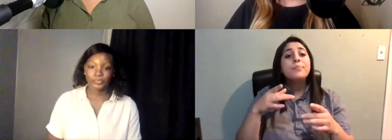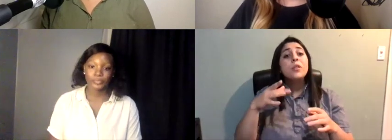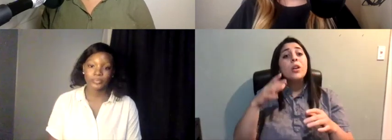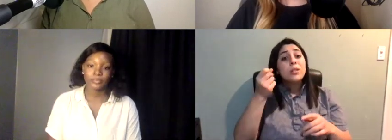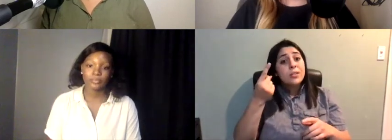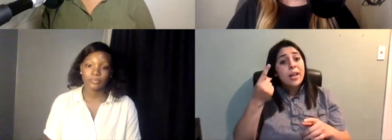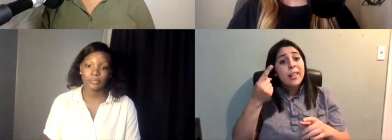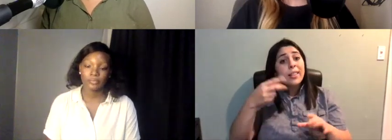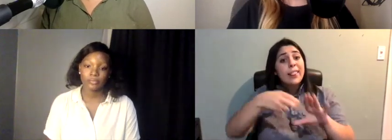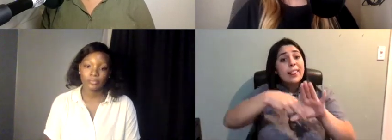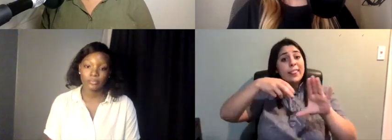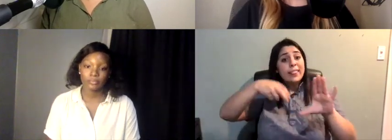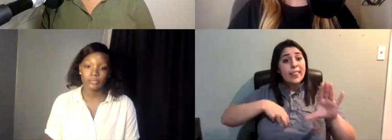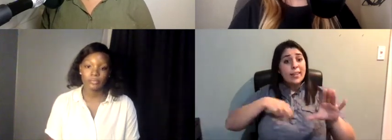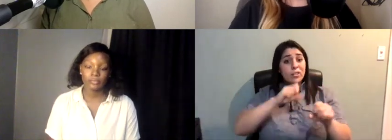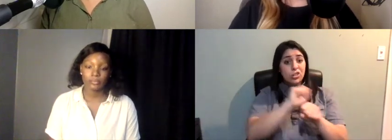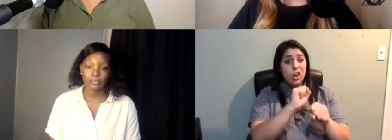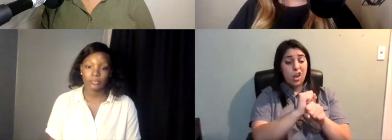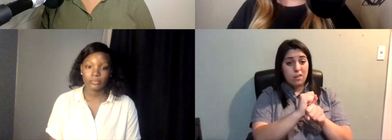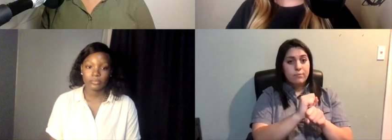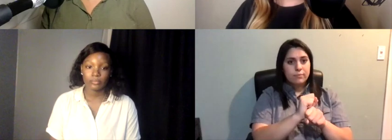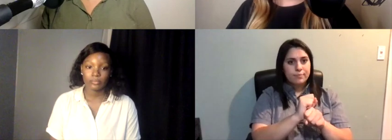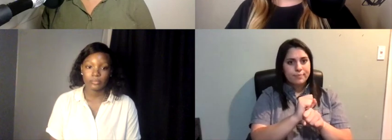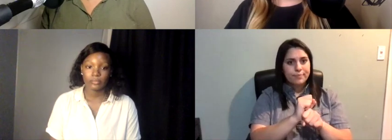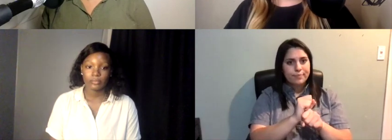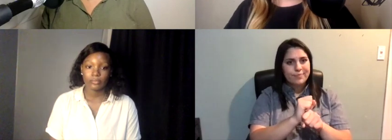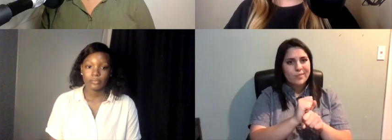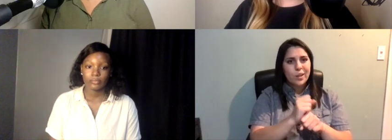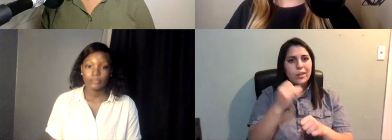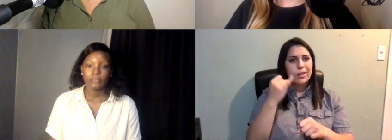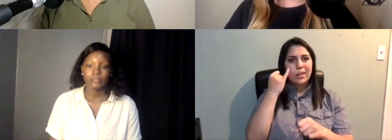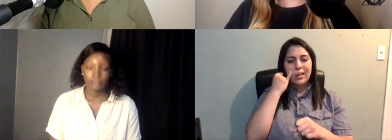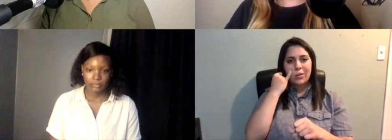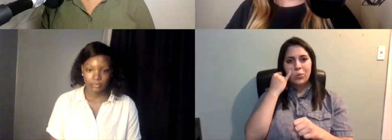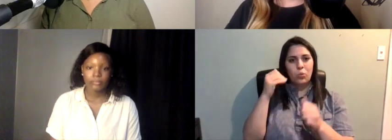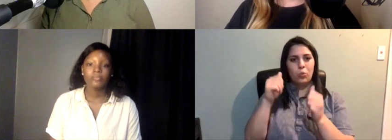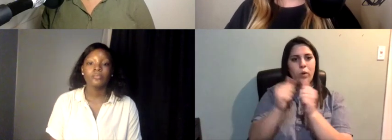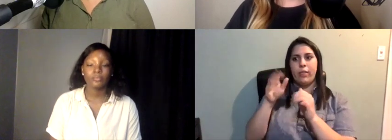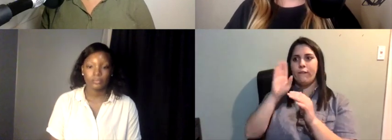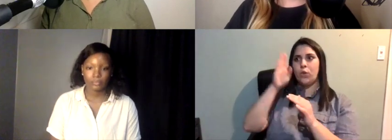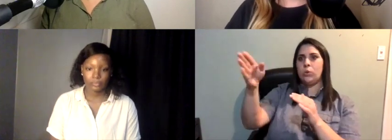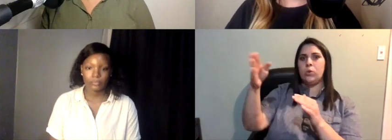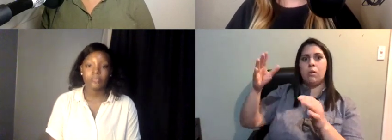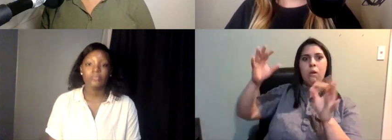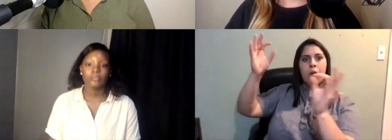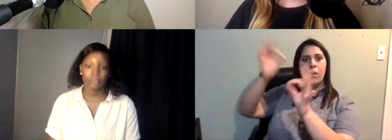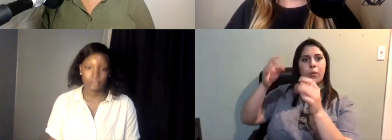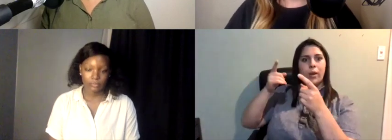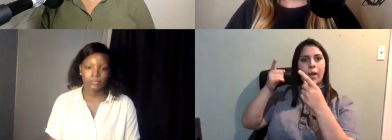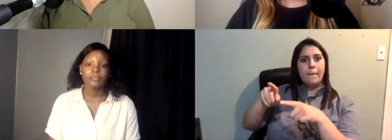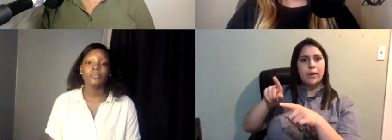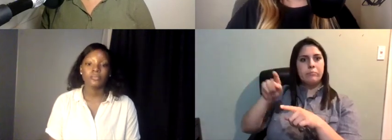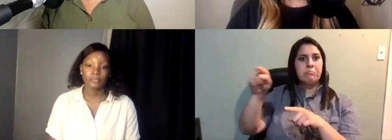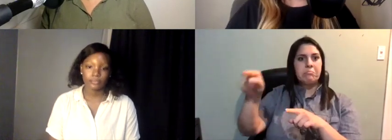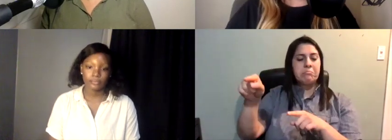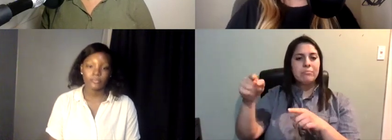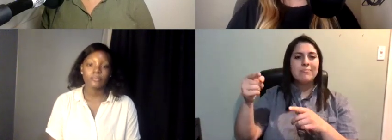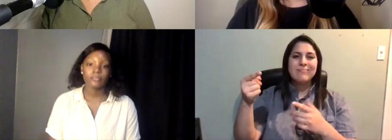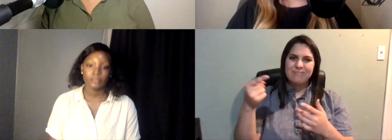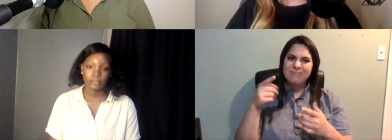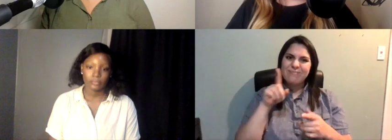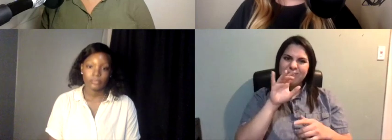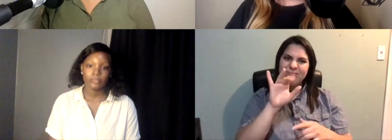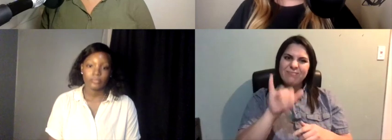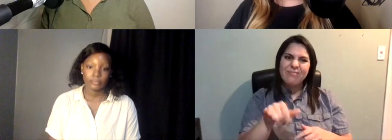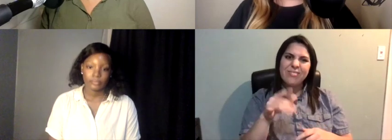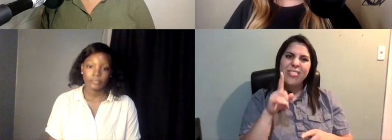looking for new opportunity is something that everyone deserves to do. So we support everyone. And we just wanted to say that we, you know,